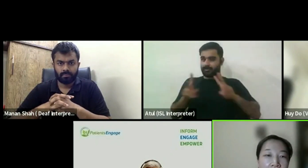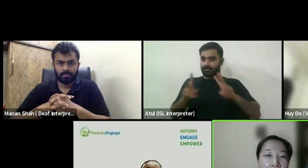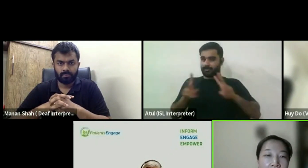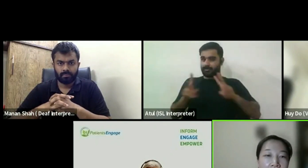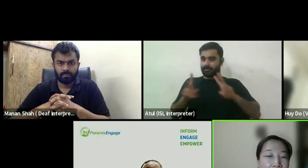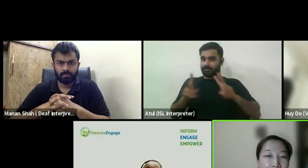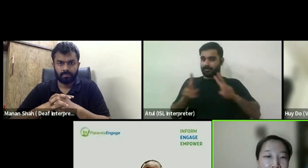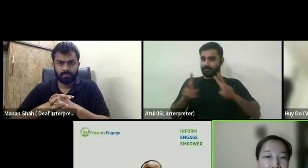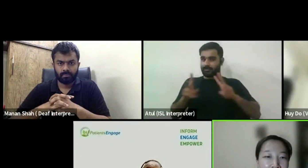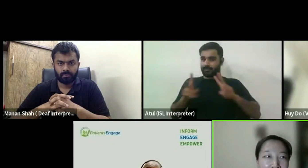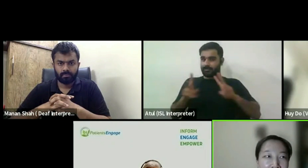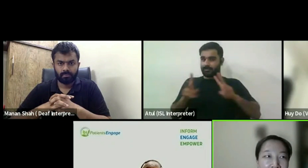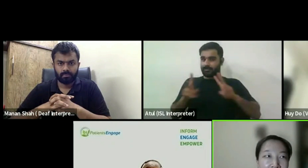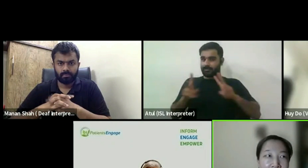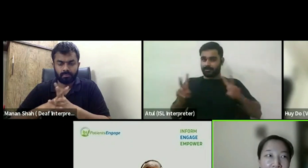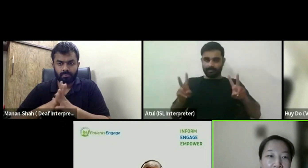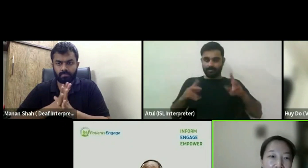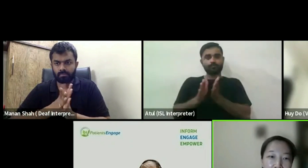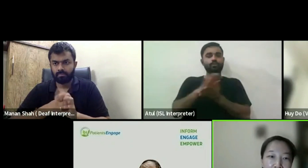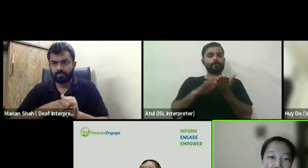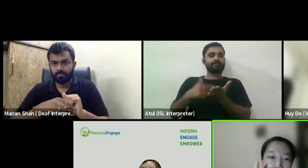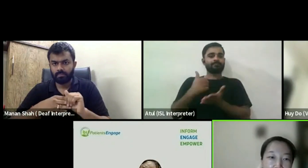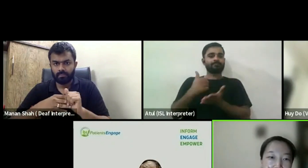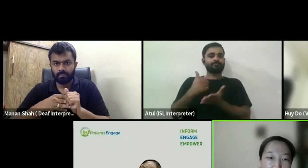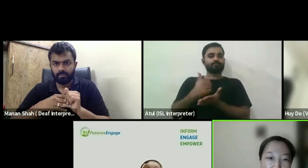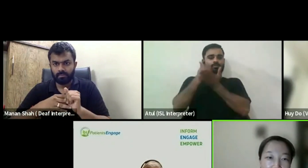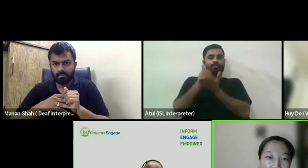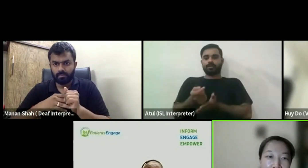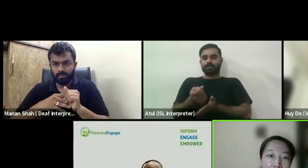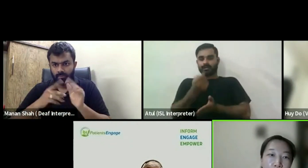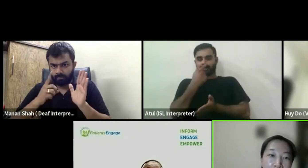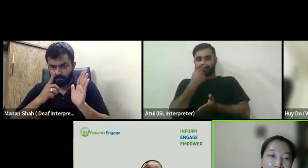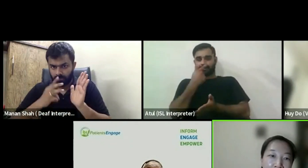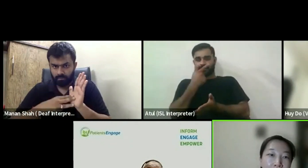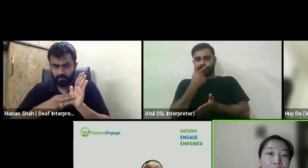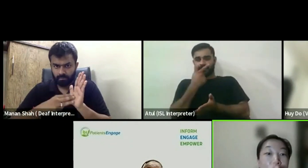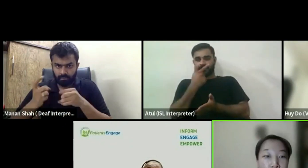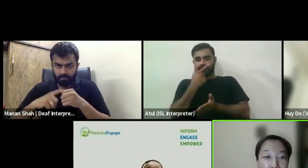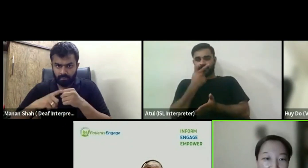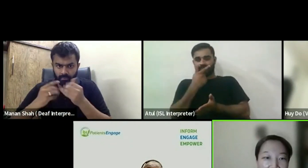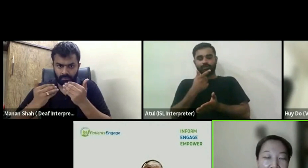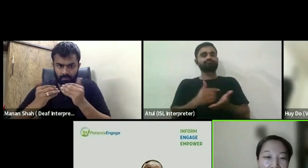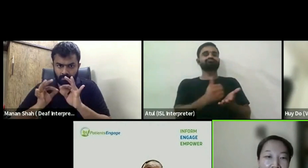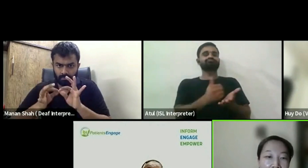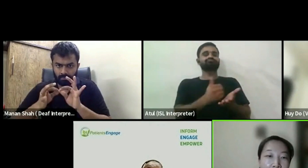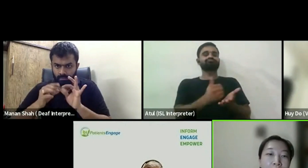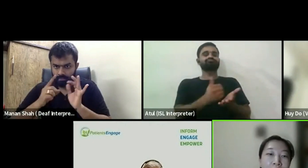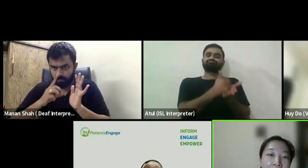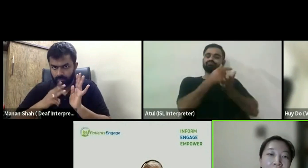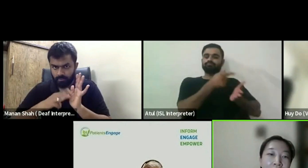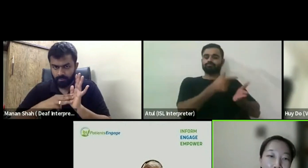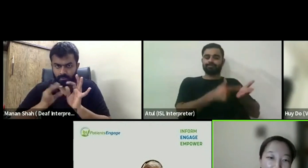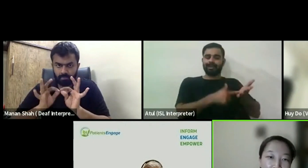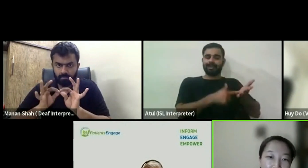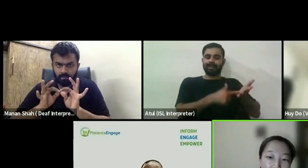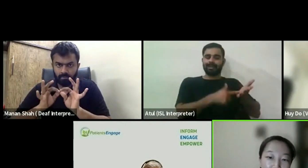rehabilitation. I don't think this two kind of approach is one substitute another. Both